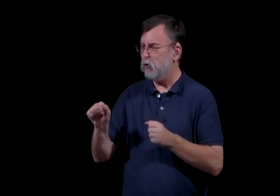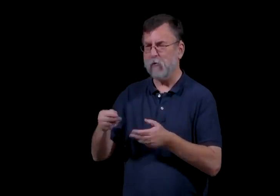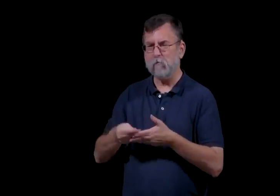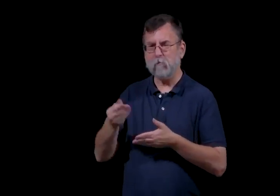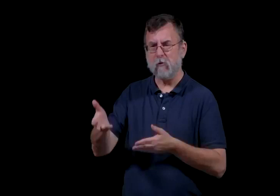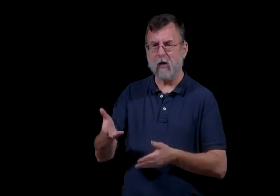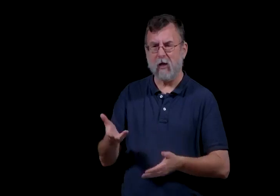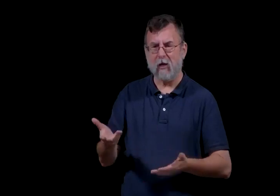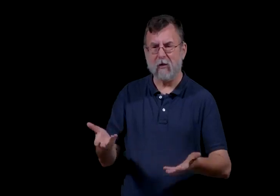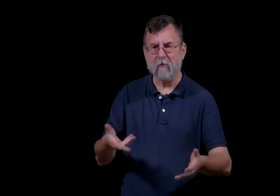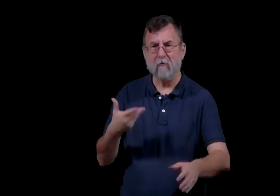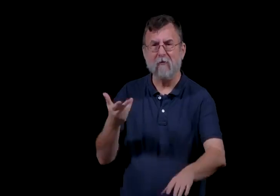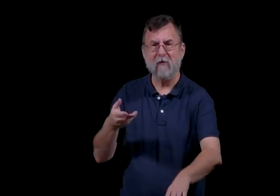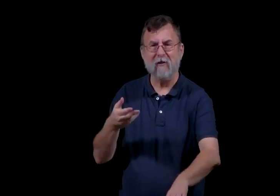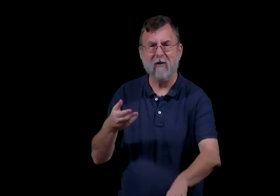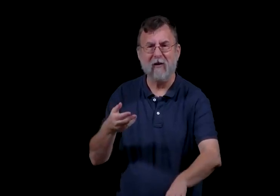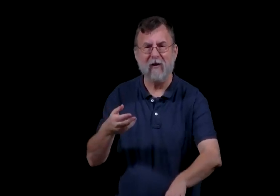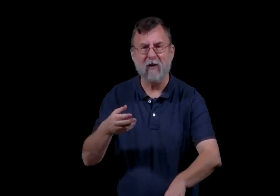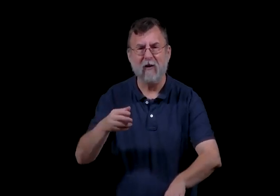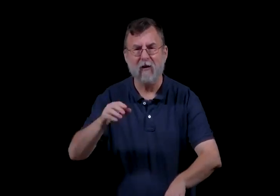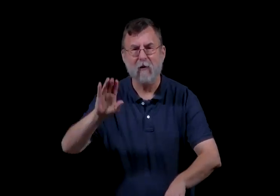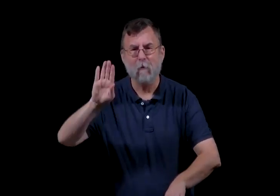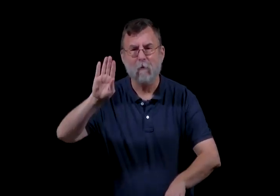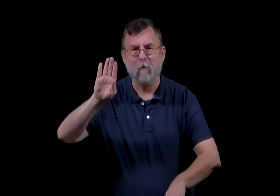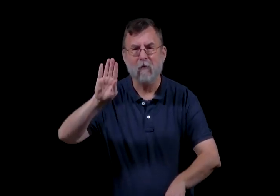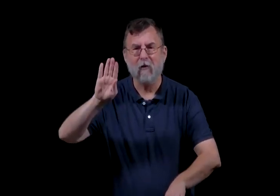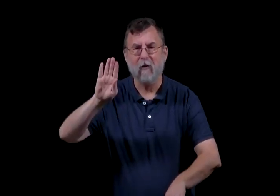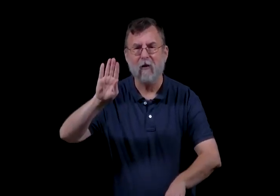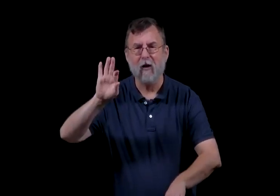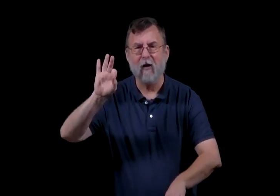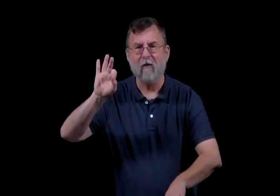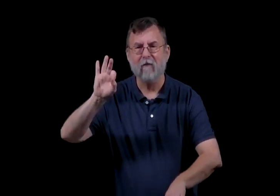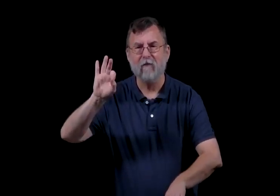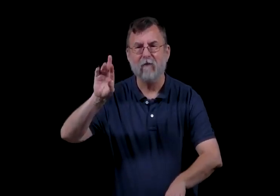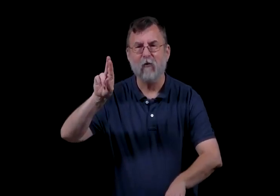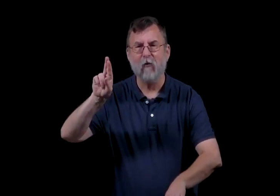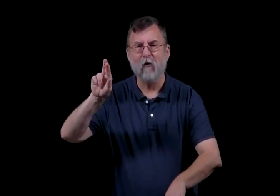some kind of expensive stuff at that time. Someone say